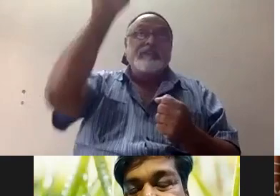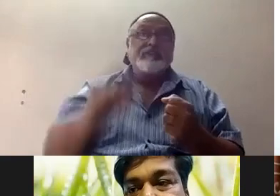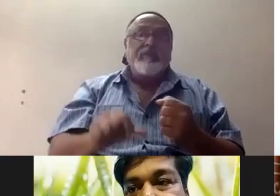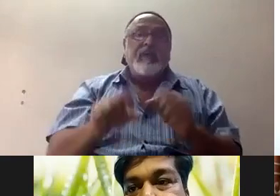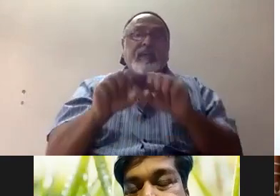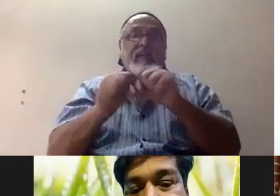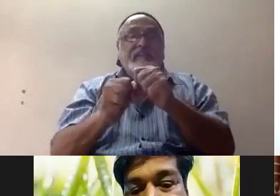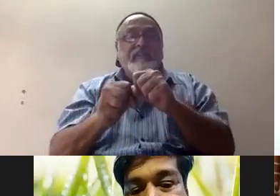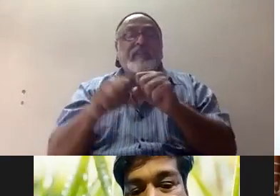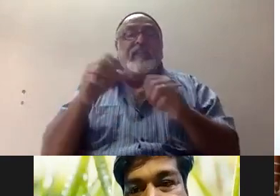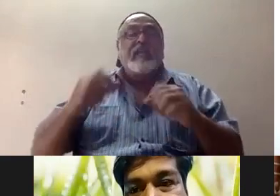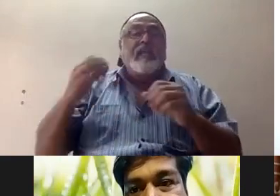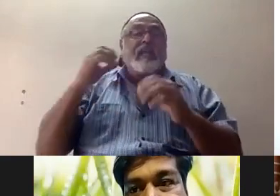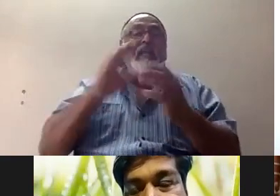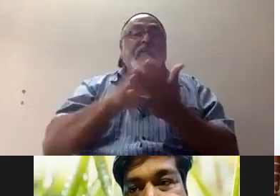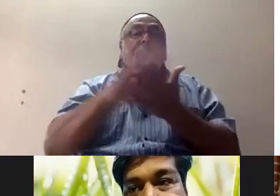fracture.